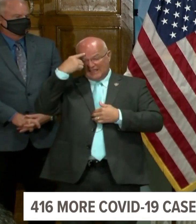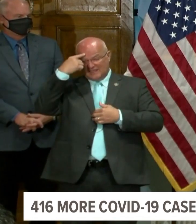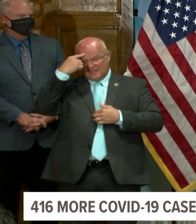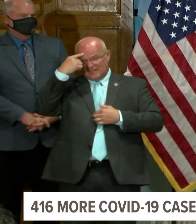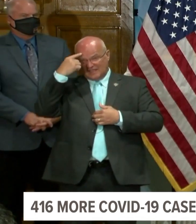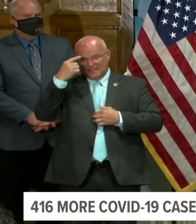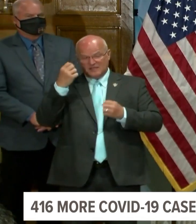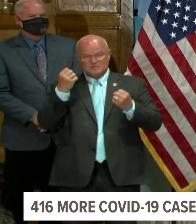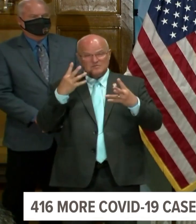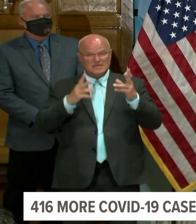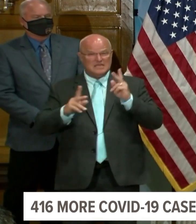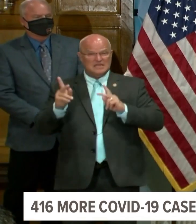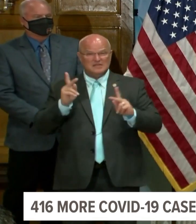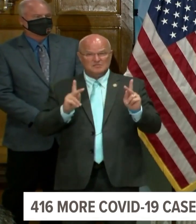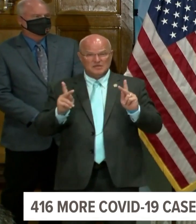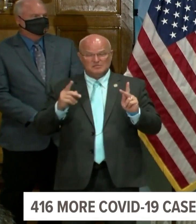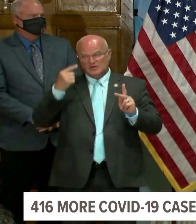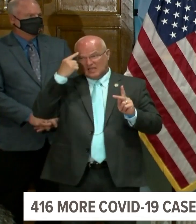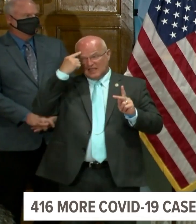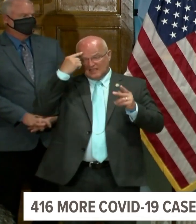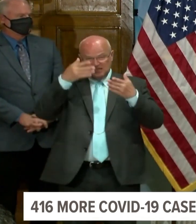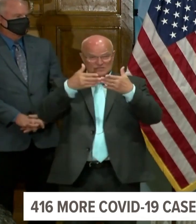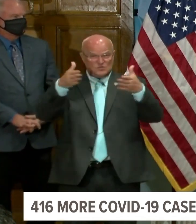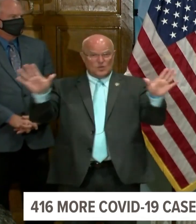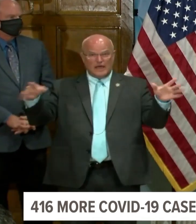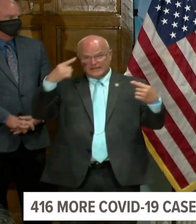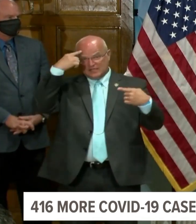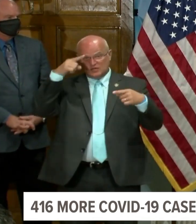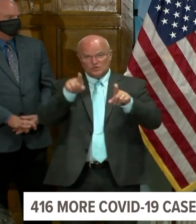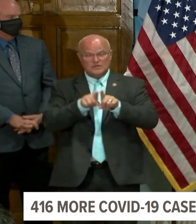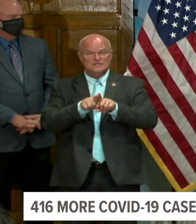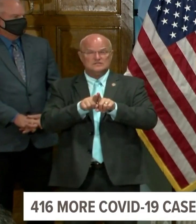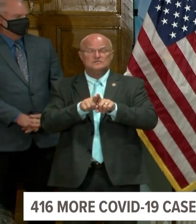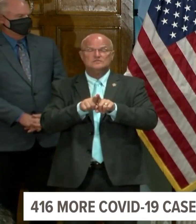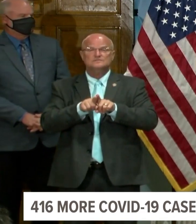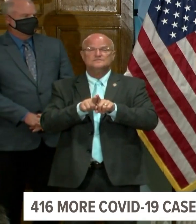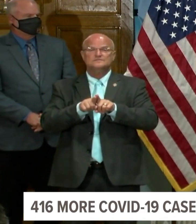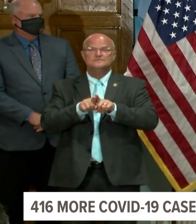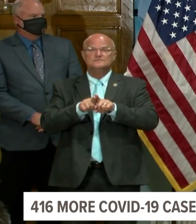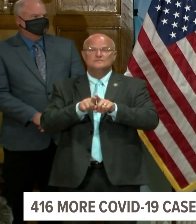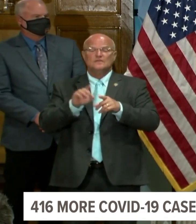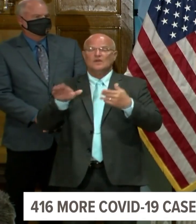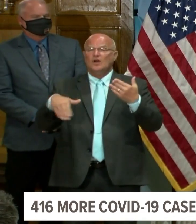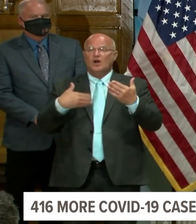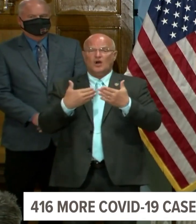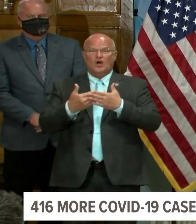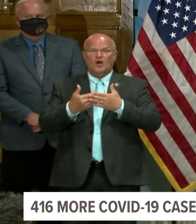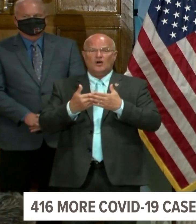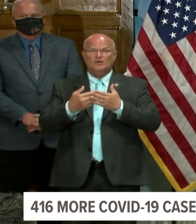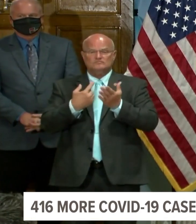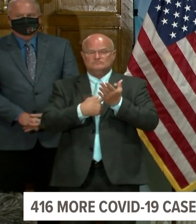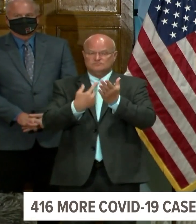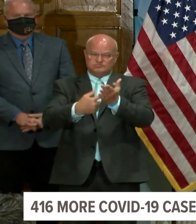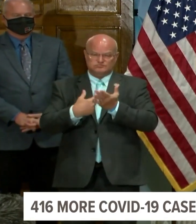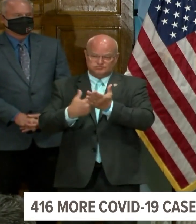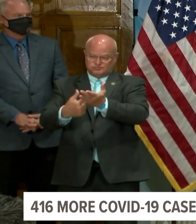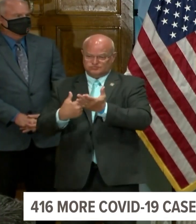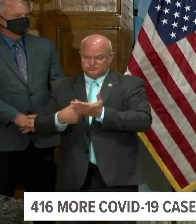comment, and I think it's been widely agreed to, probably on all sides of the issue,